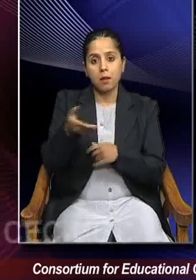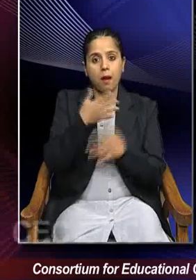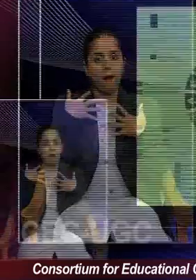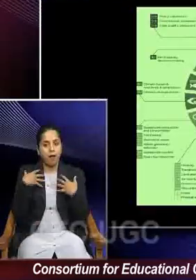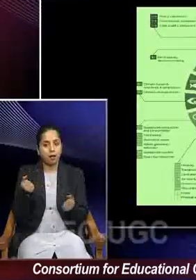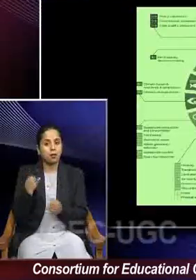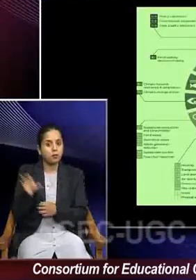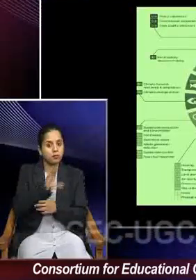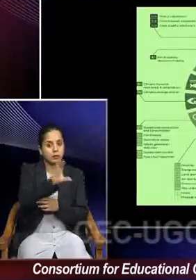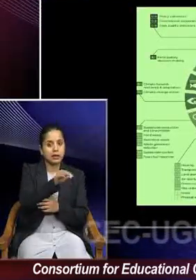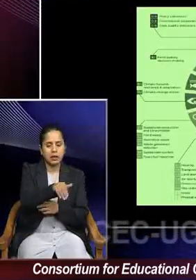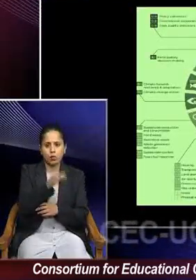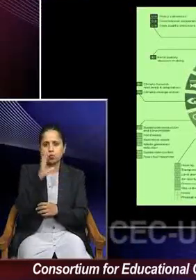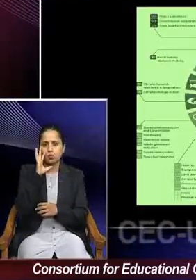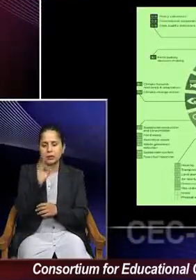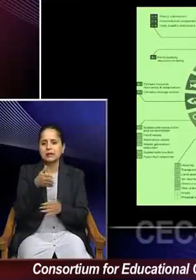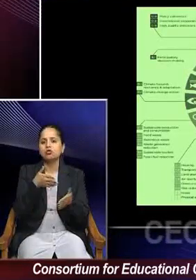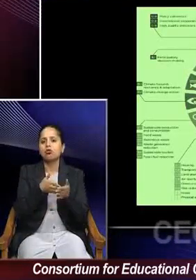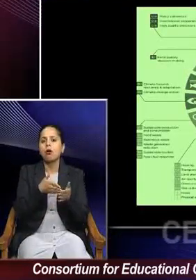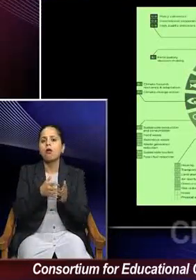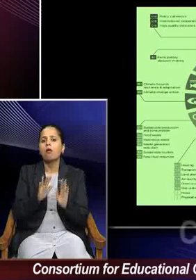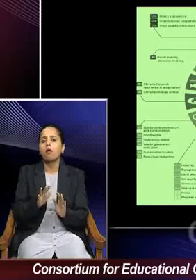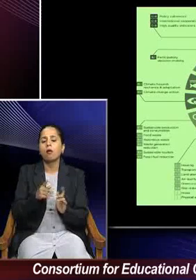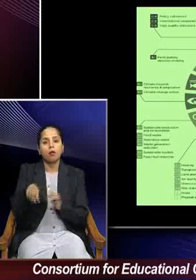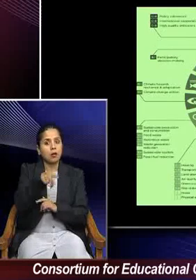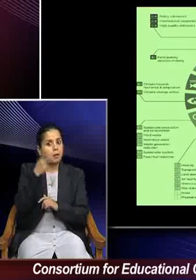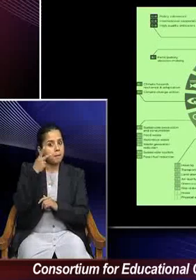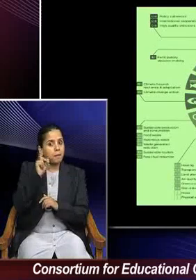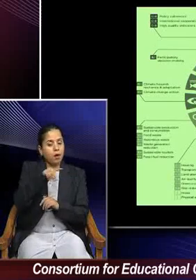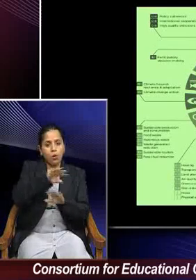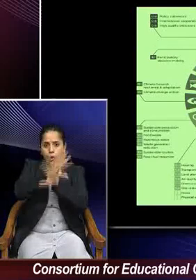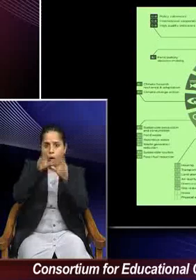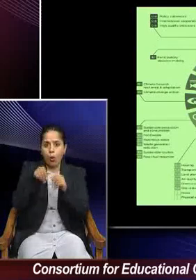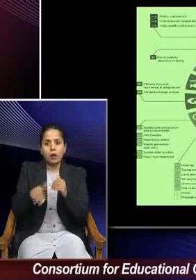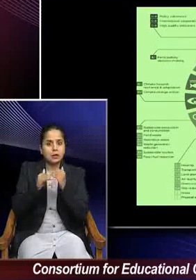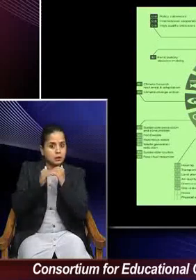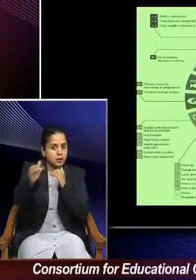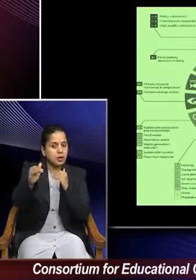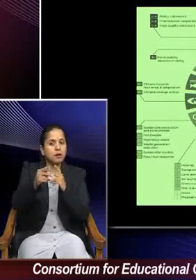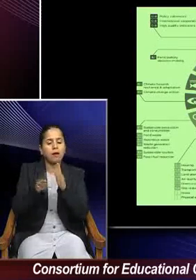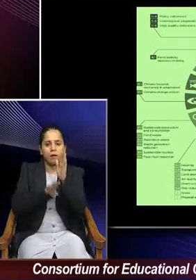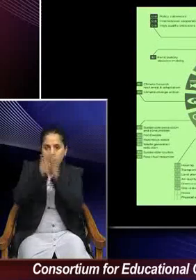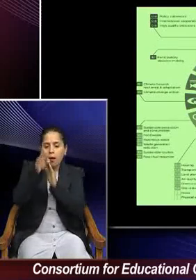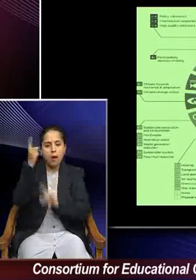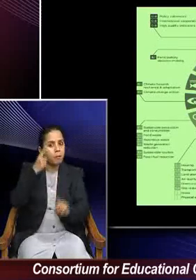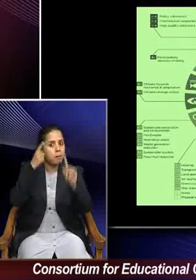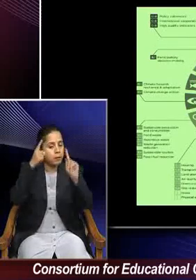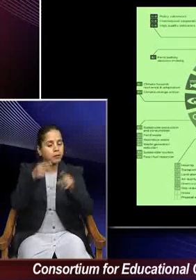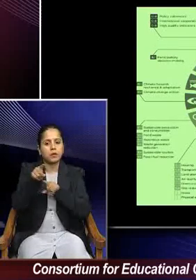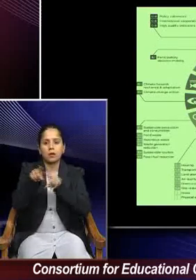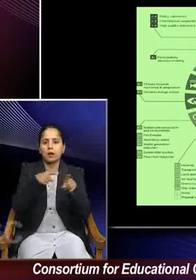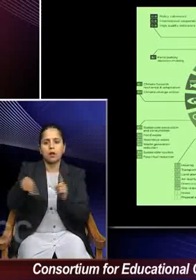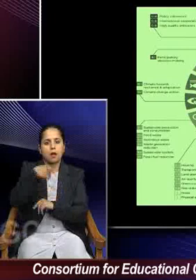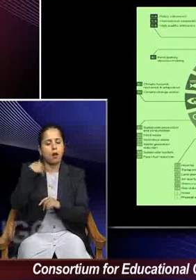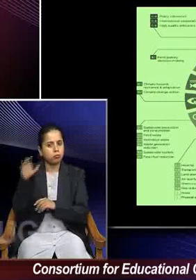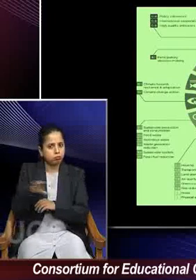is a critical challenge in order to meet all the sustainable development goals. So if we can